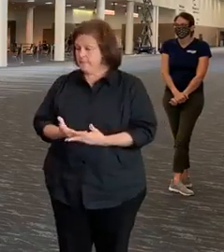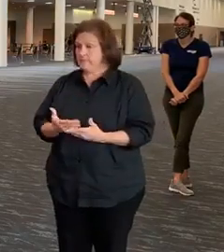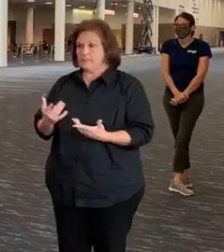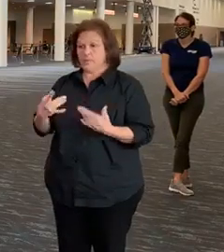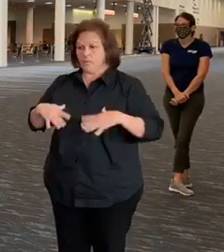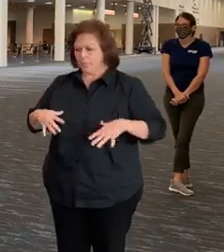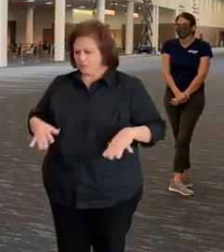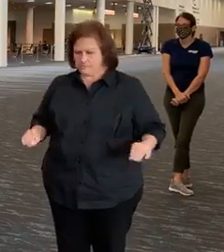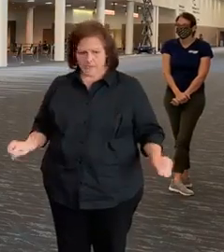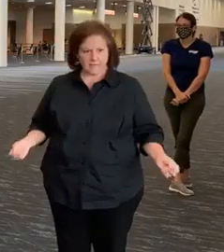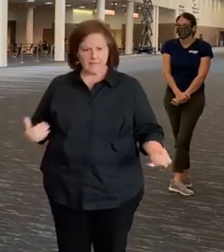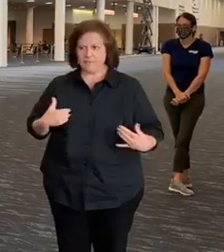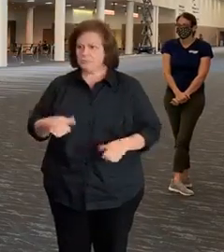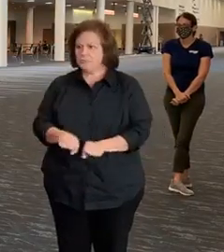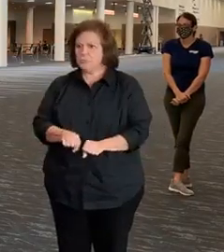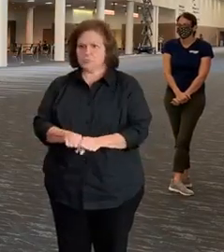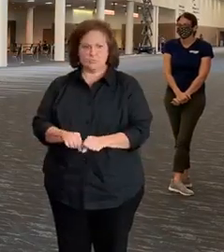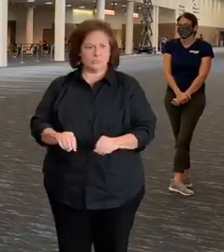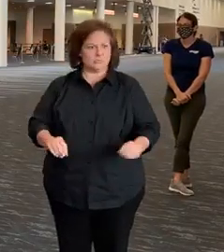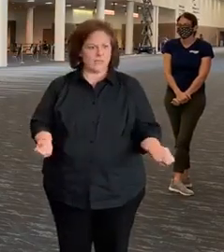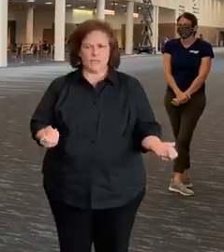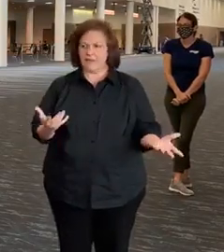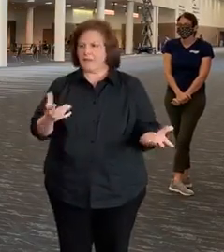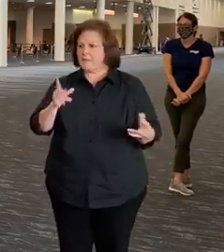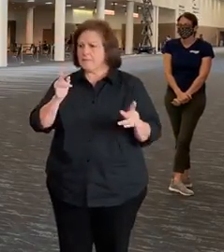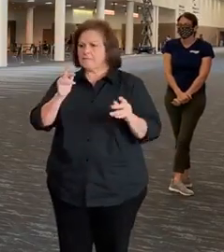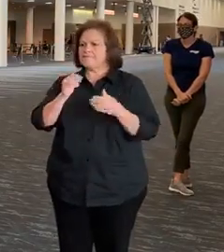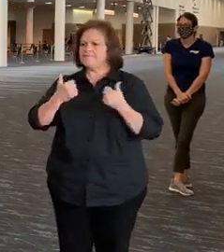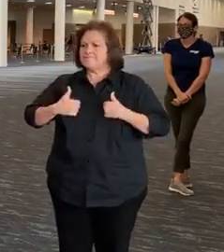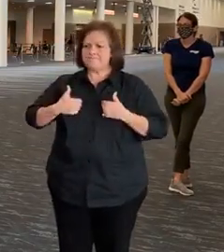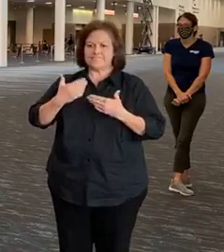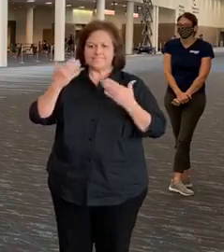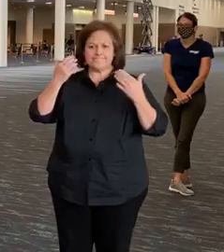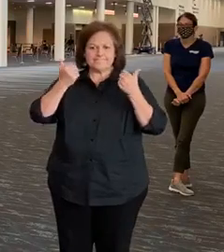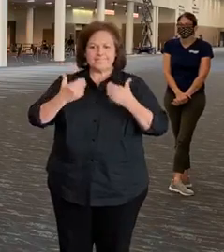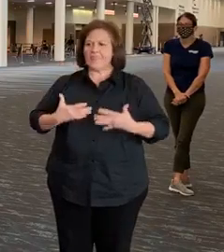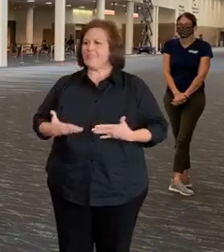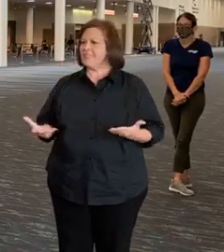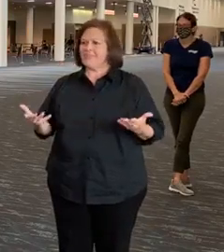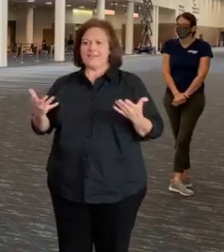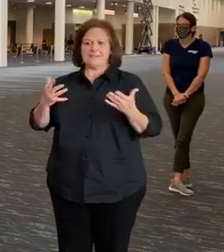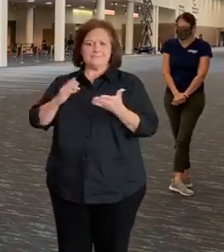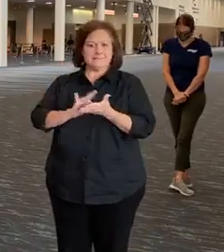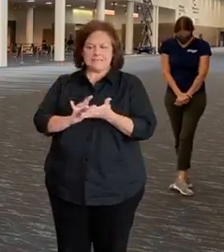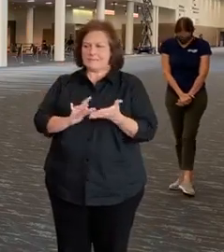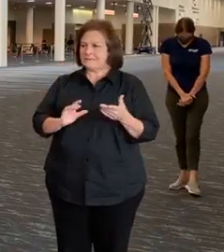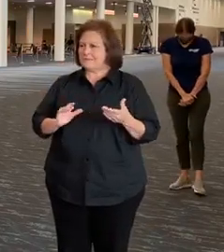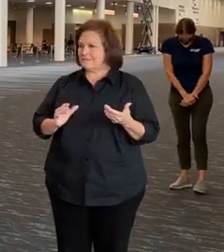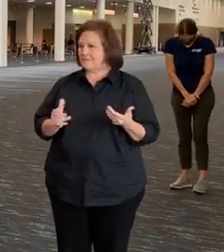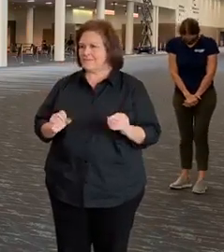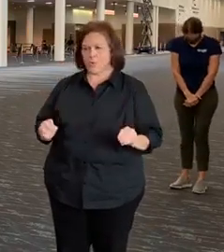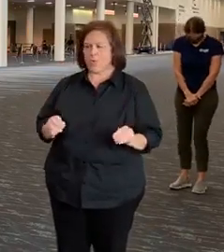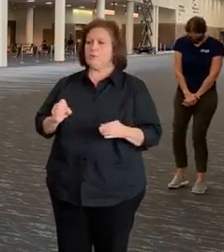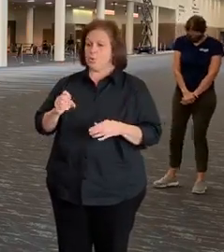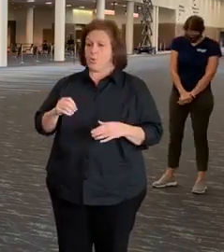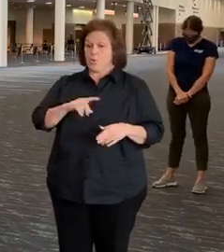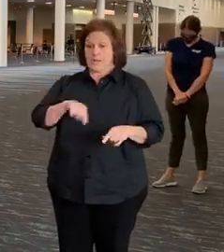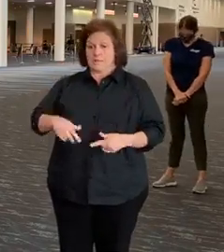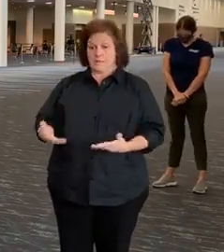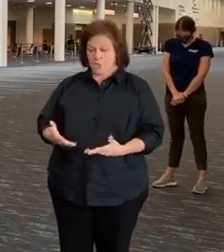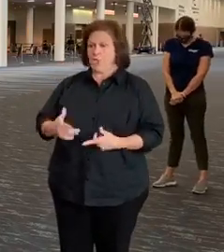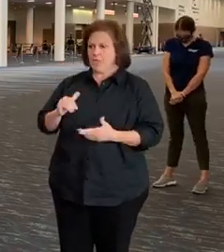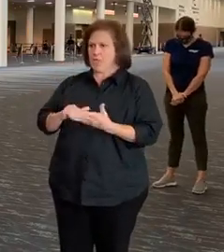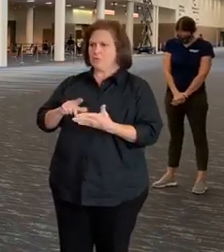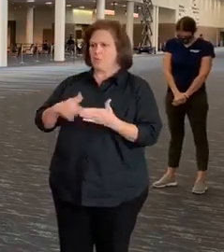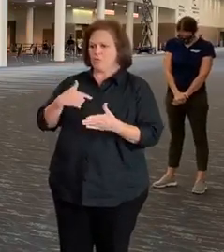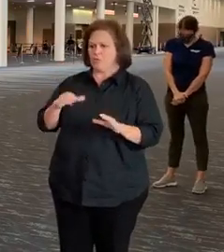on their back. Some people didn't have shoes. Nobody had toiletries, medications, those types of things. That's what we're trying to do here to make sure that